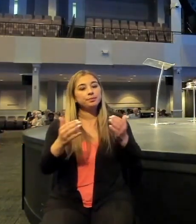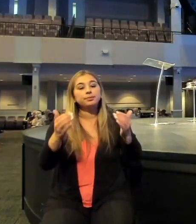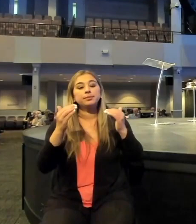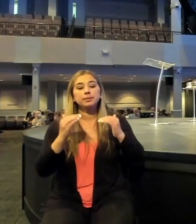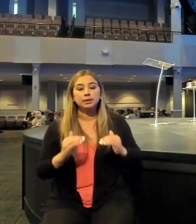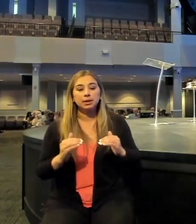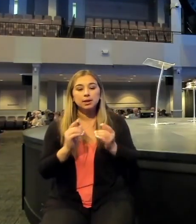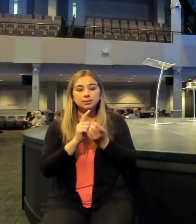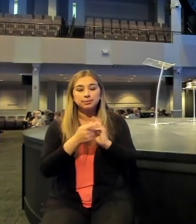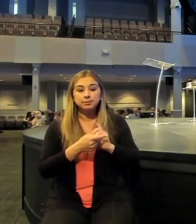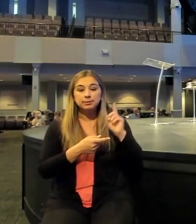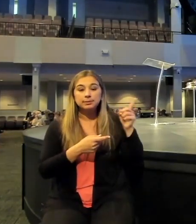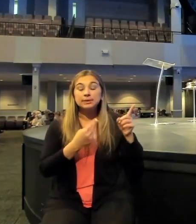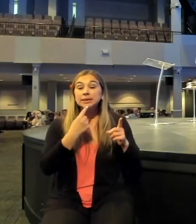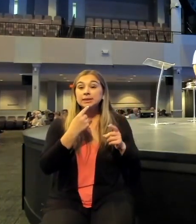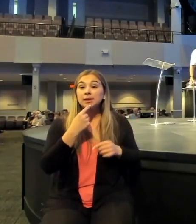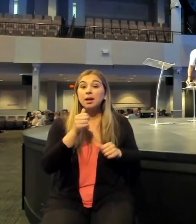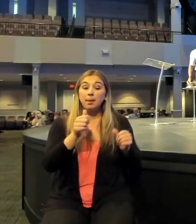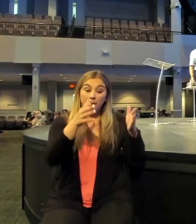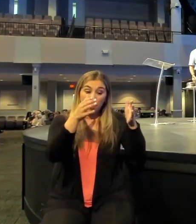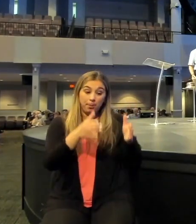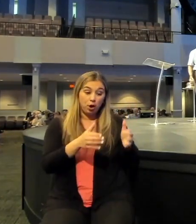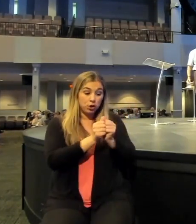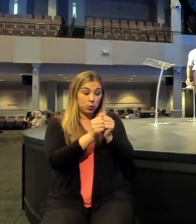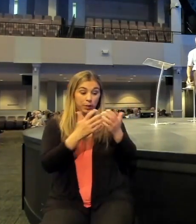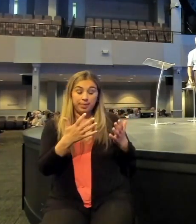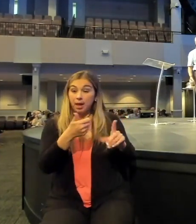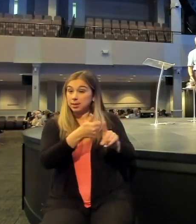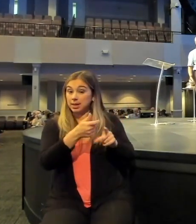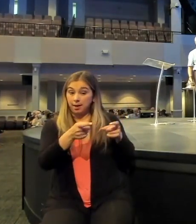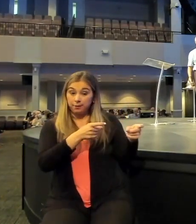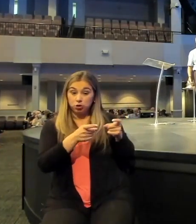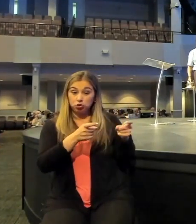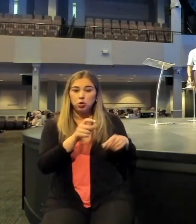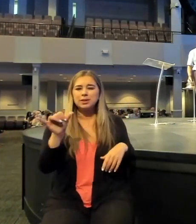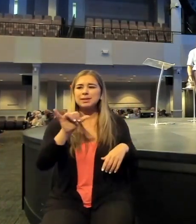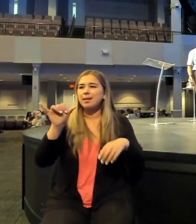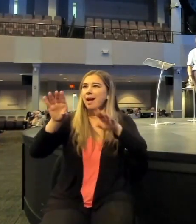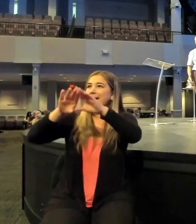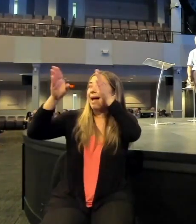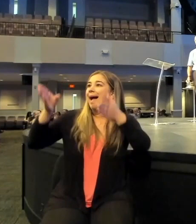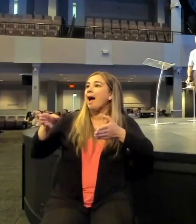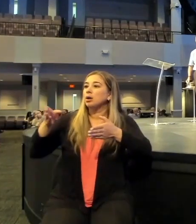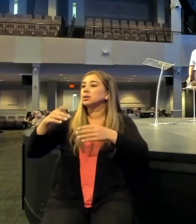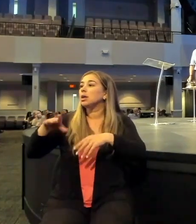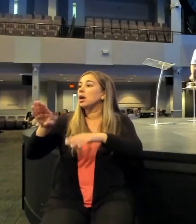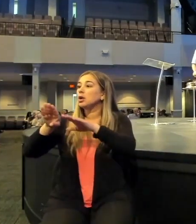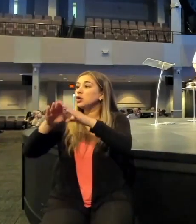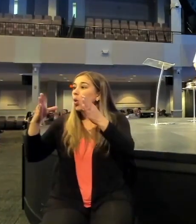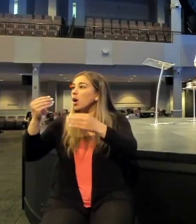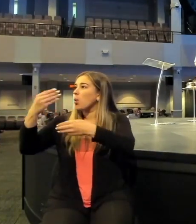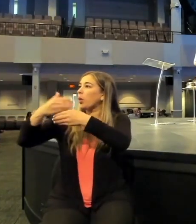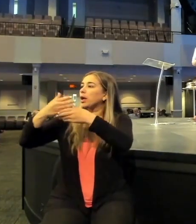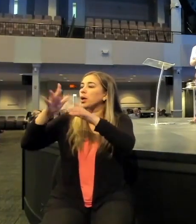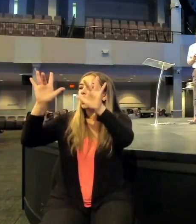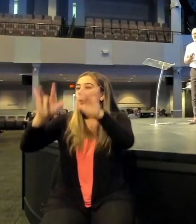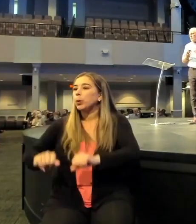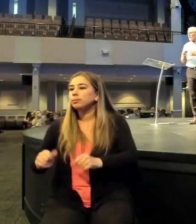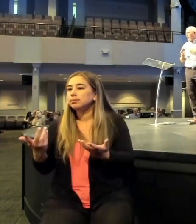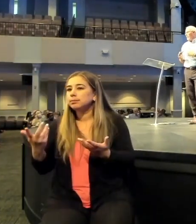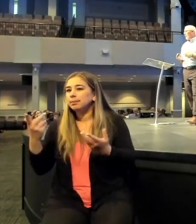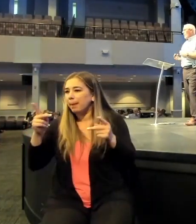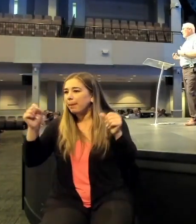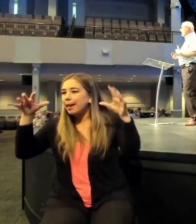from the Message paraphrase, it says a person without self-control is like a house with its doors and windows knocked out. Think about this. If you